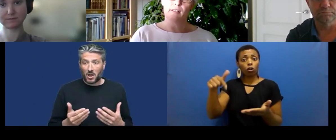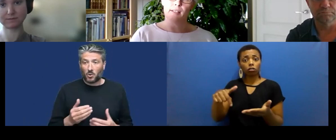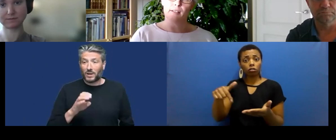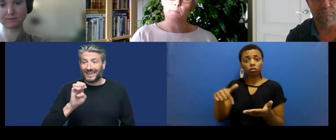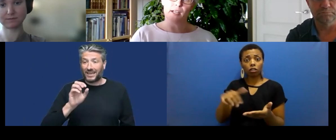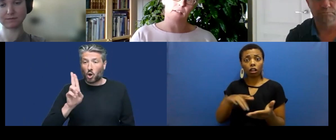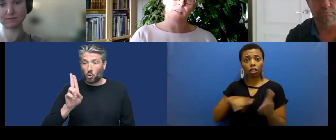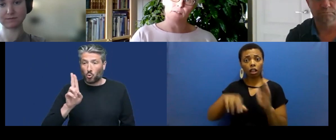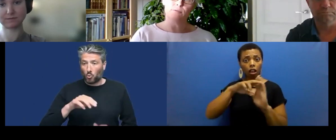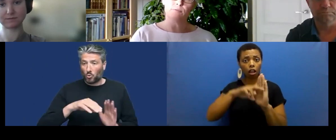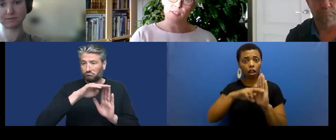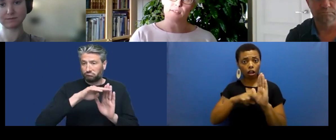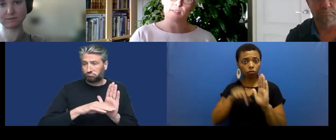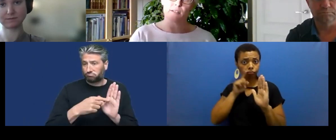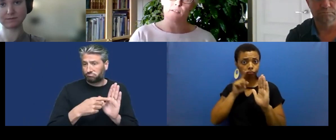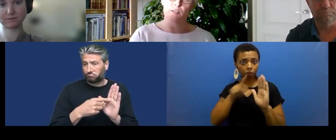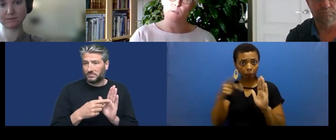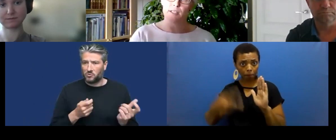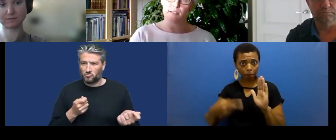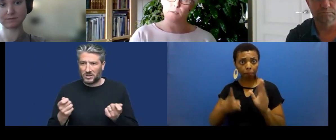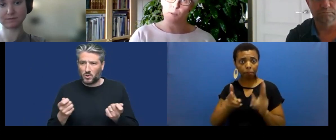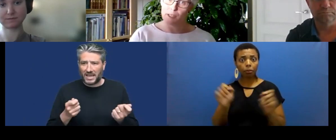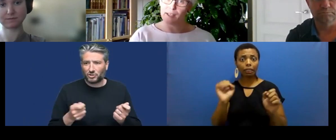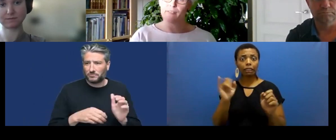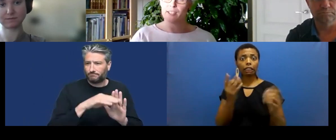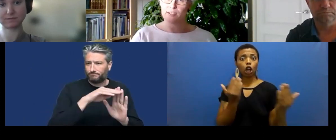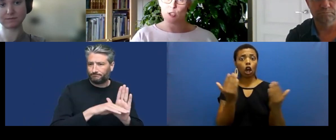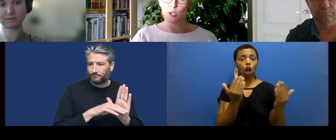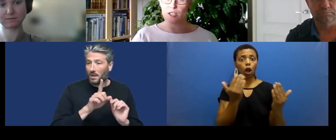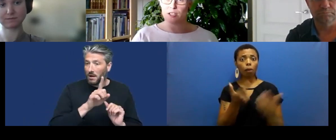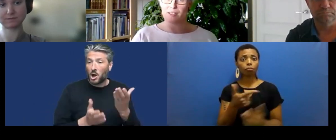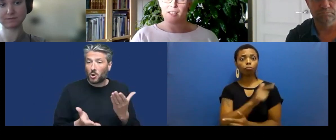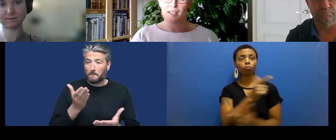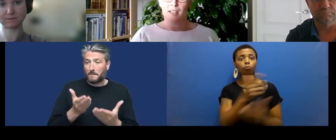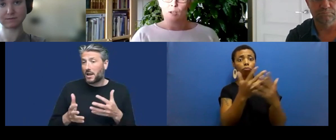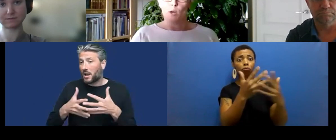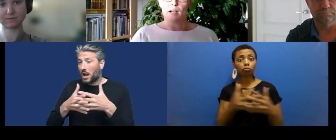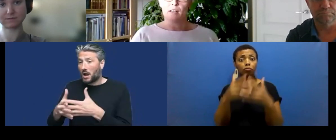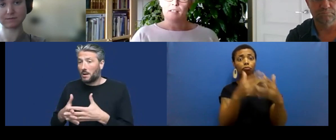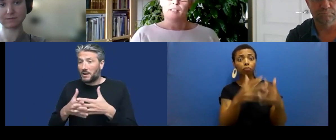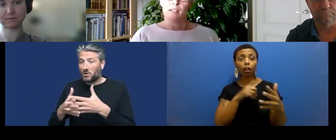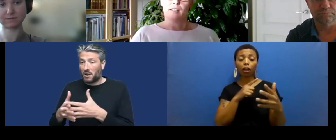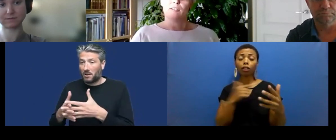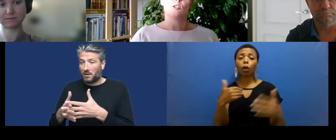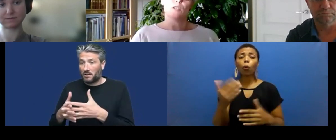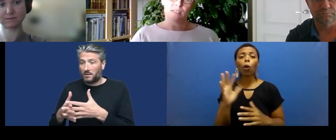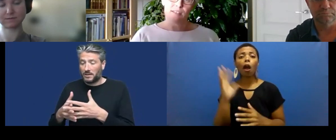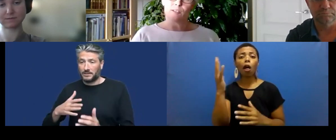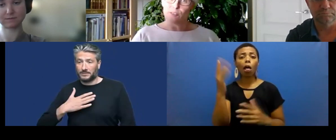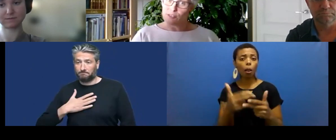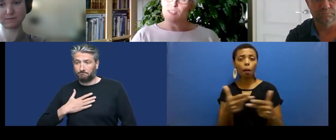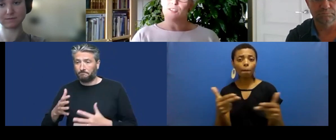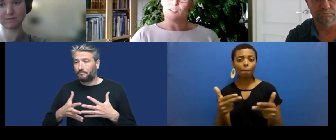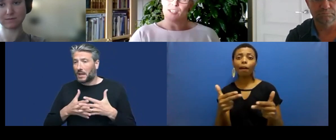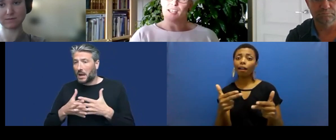area and compared to, for instance, now the US, where we are having a situation where the US is